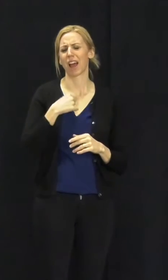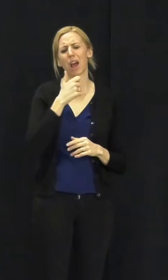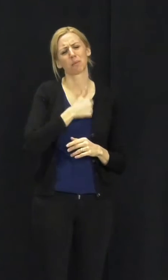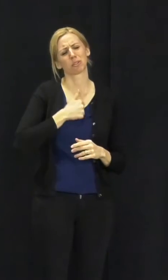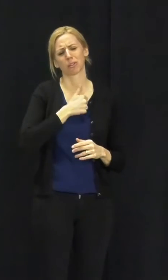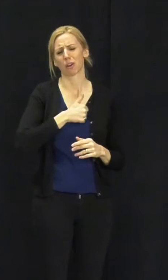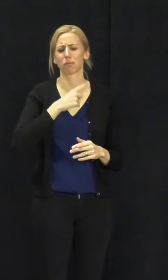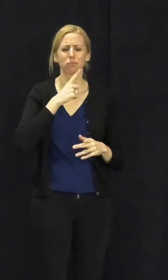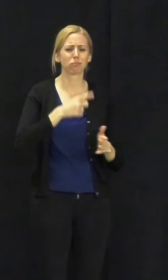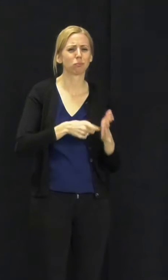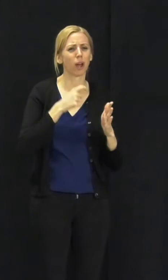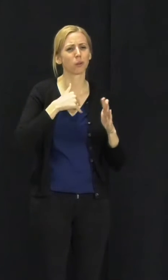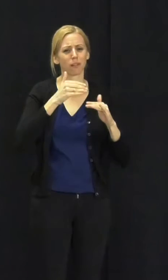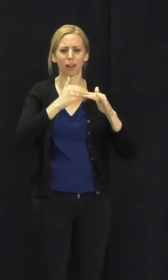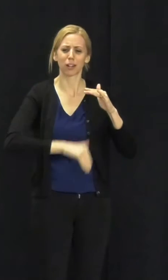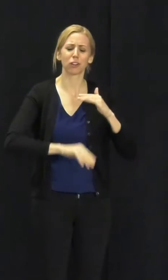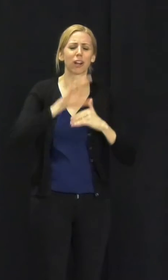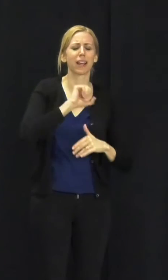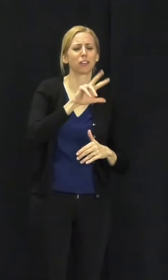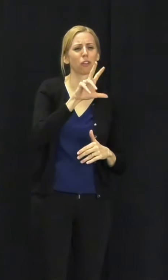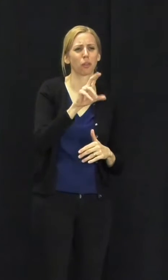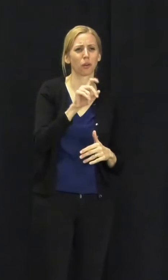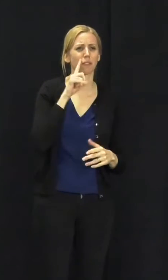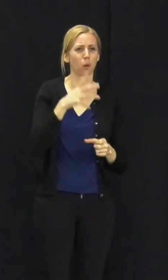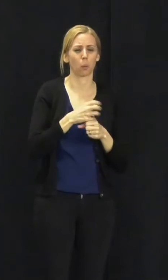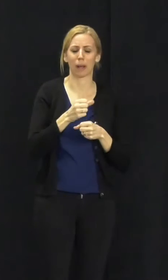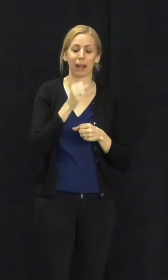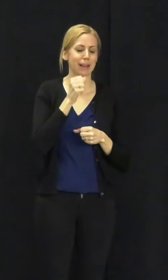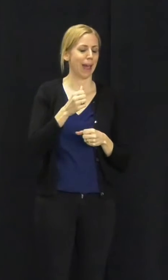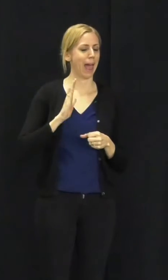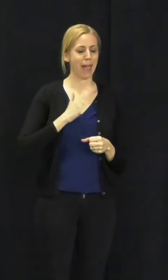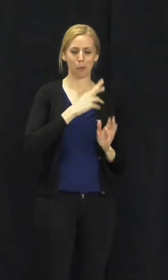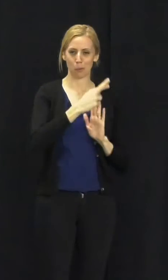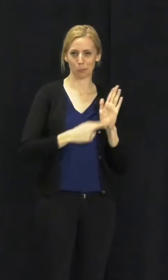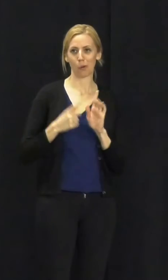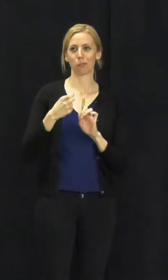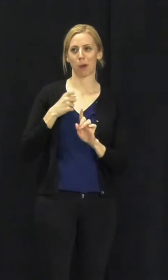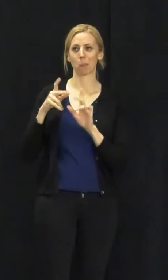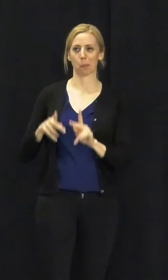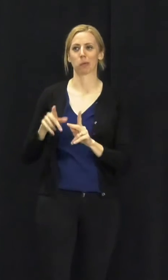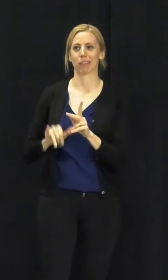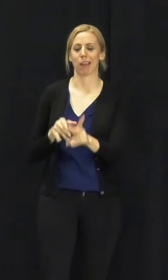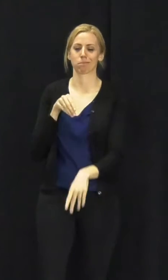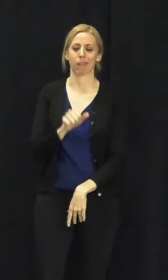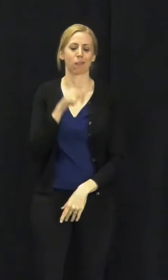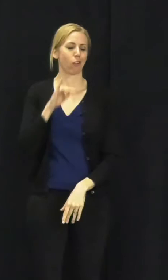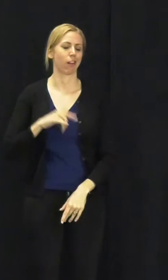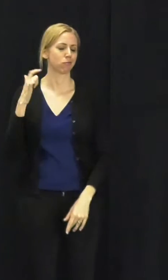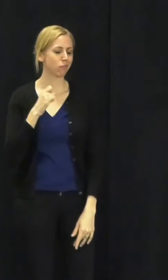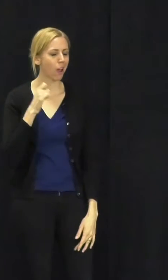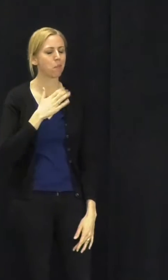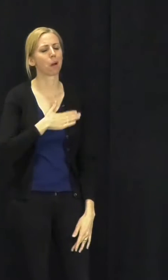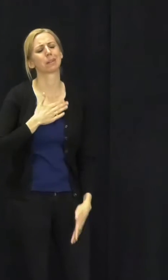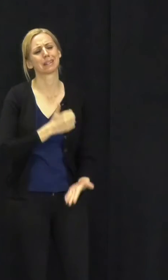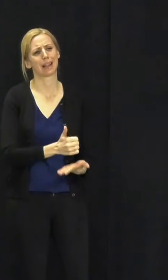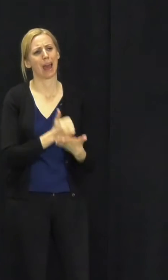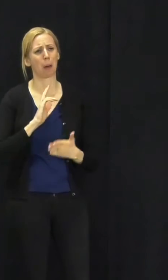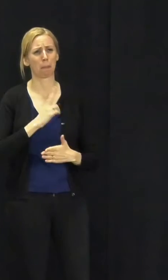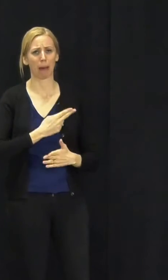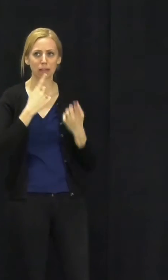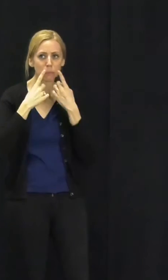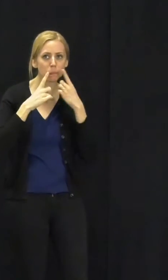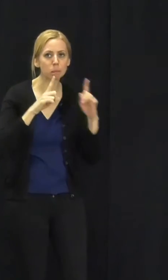particular order. I think, like Aisha, I really want to give a shout out and really have